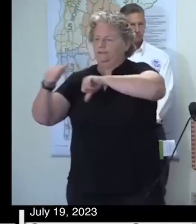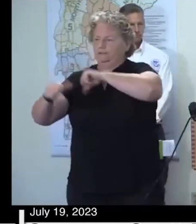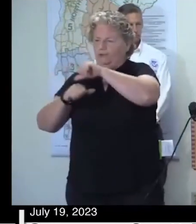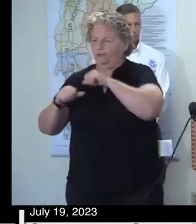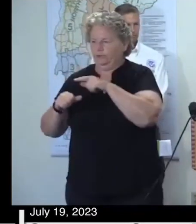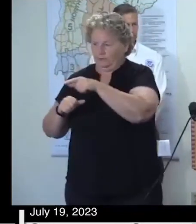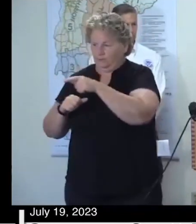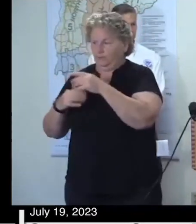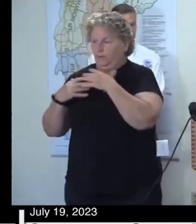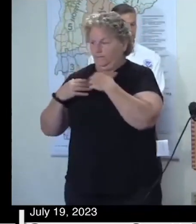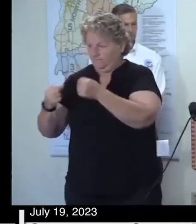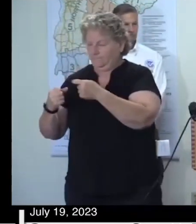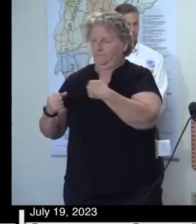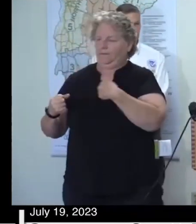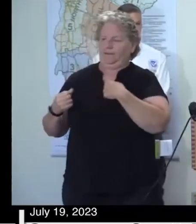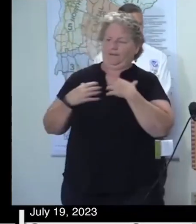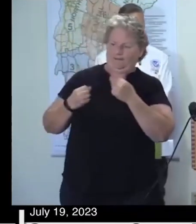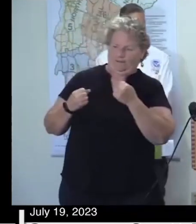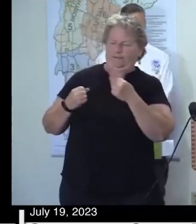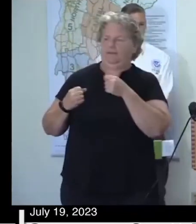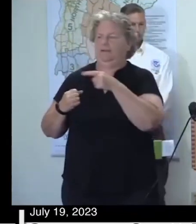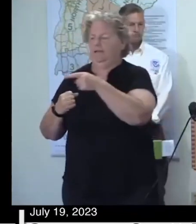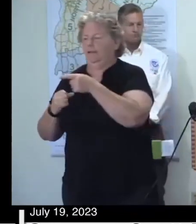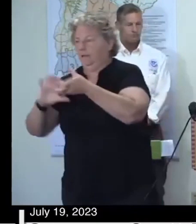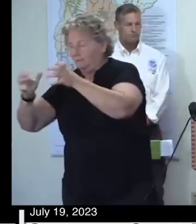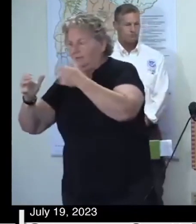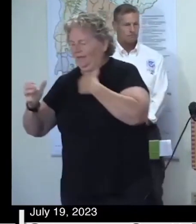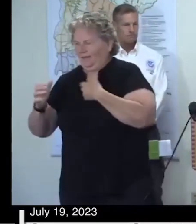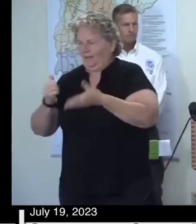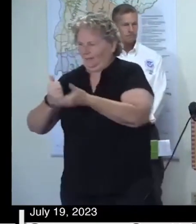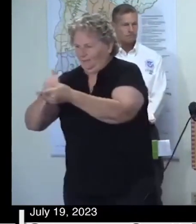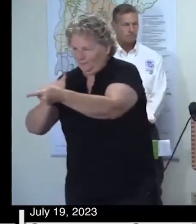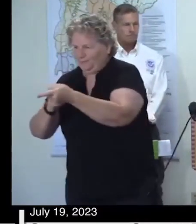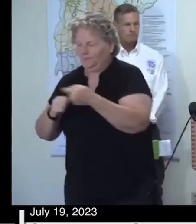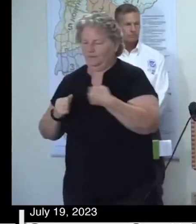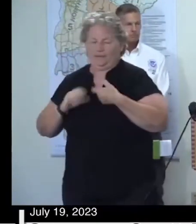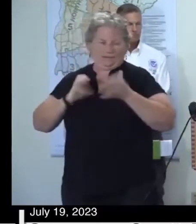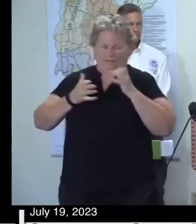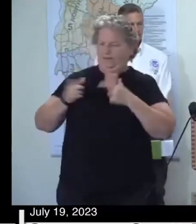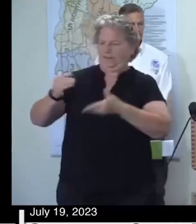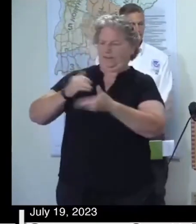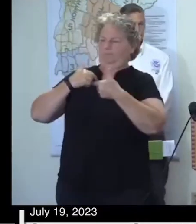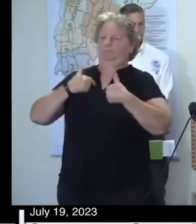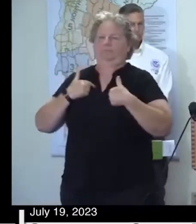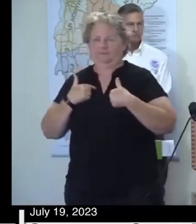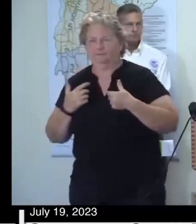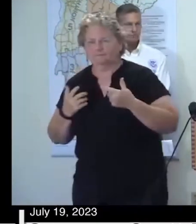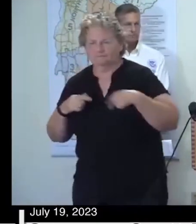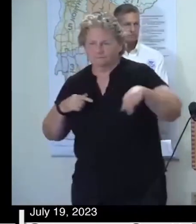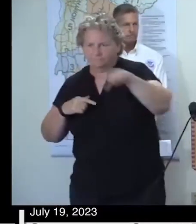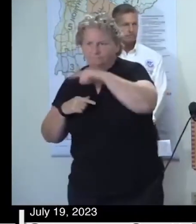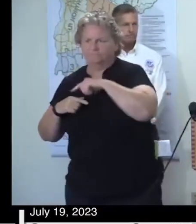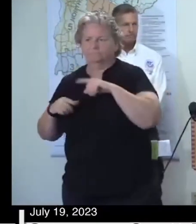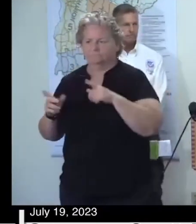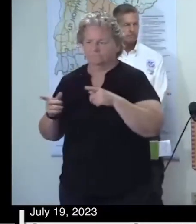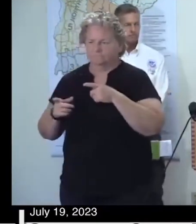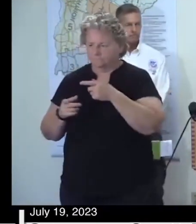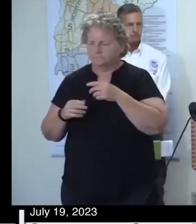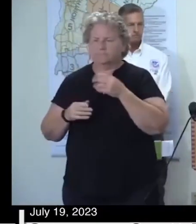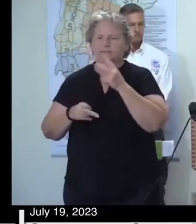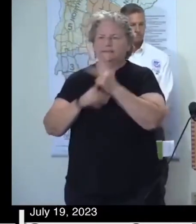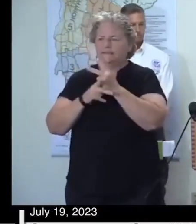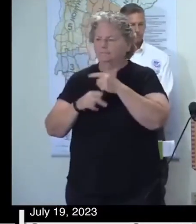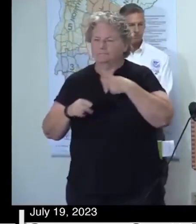workload, and safety. Keep in mind that communication is key when it comes to well-being and